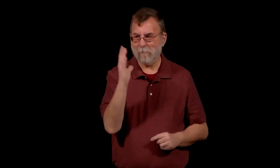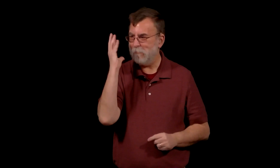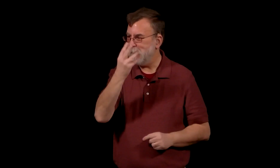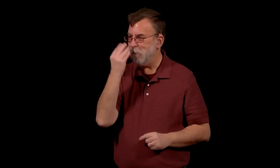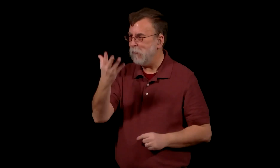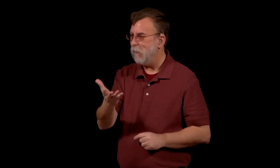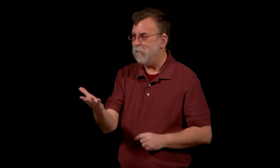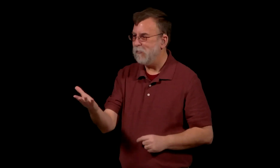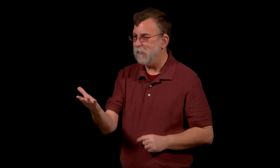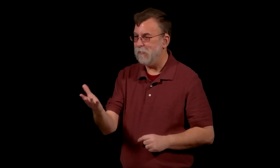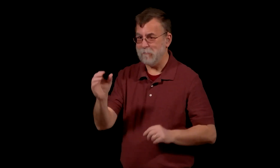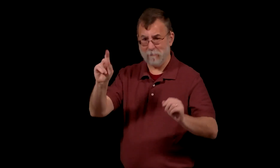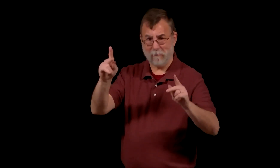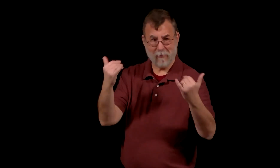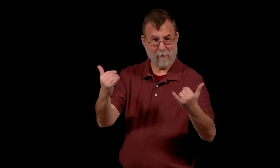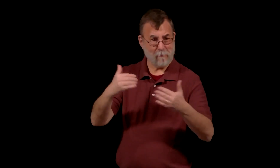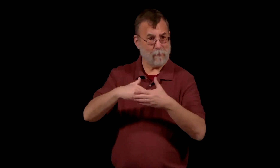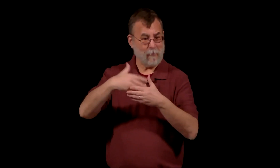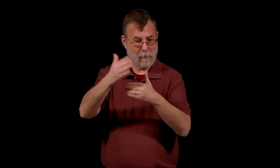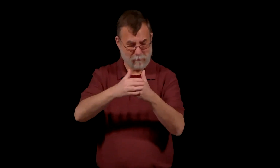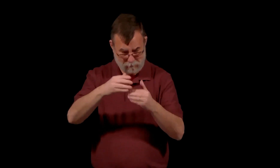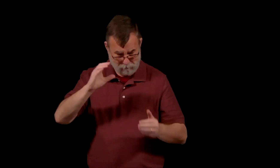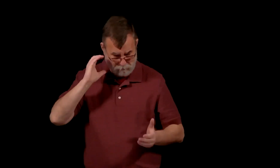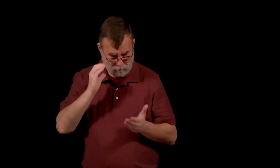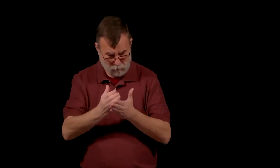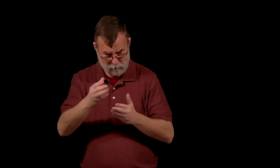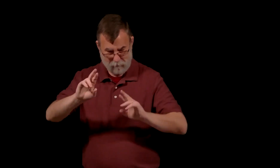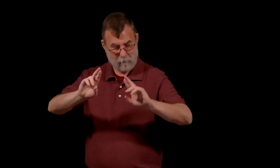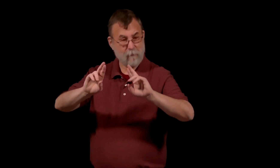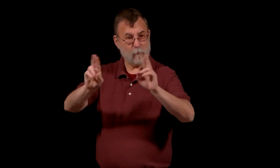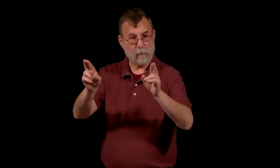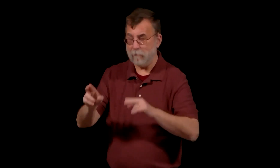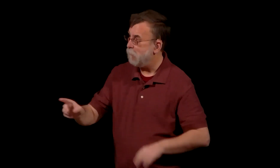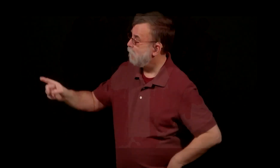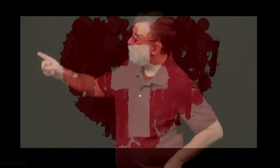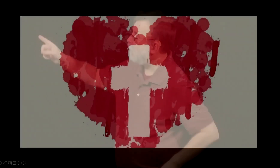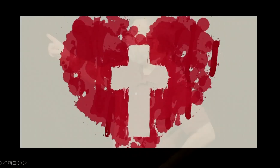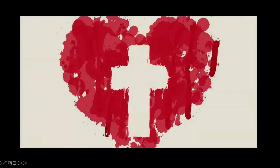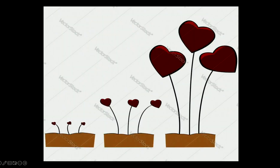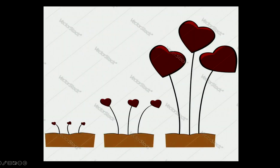perspectives. That's so great. It's beautiful to see that. All right. The next picture. Are you ready?